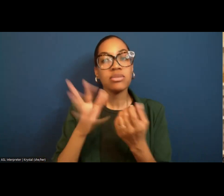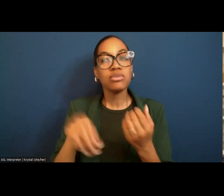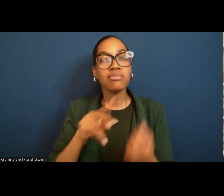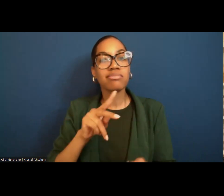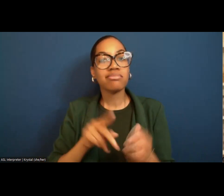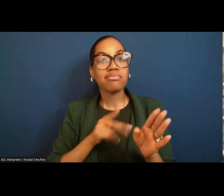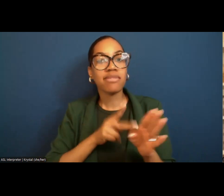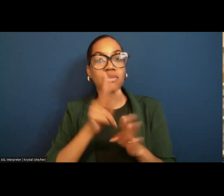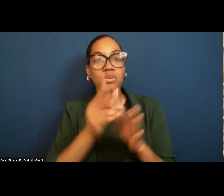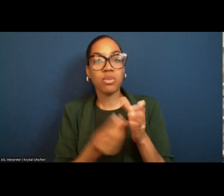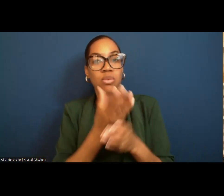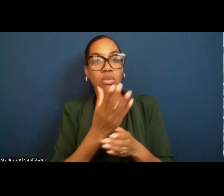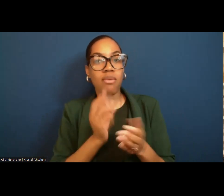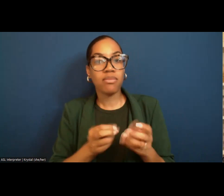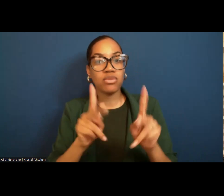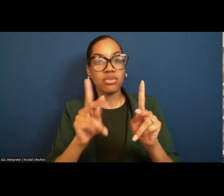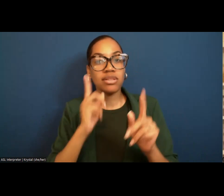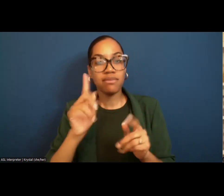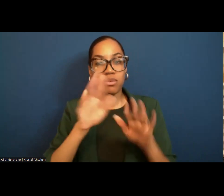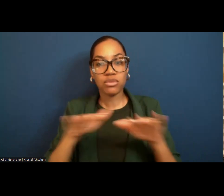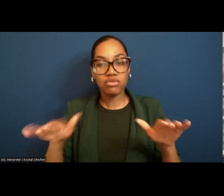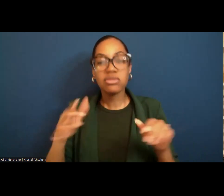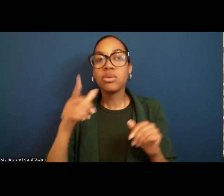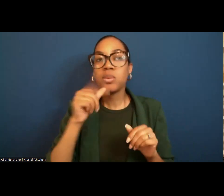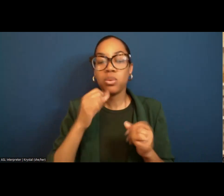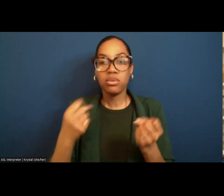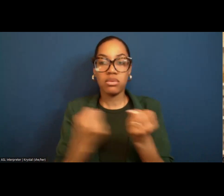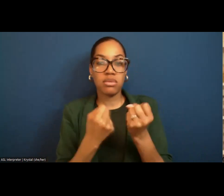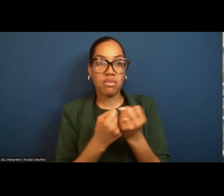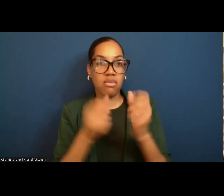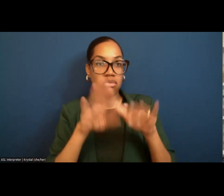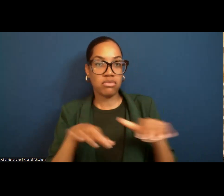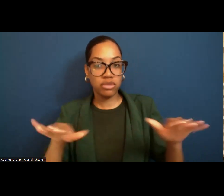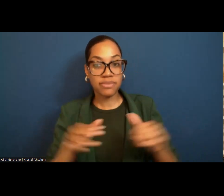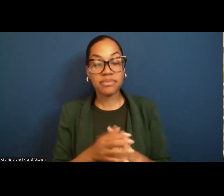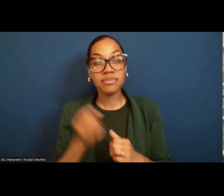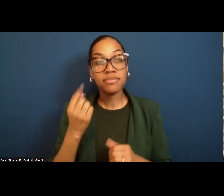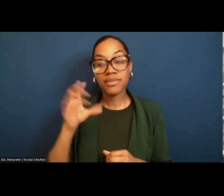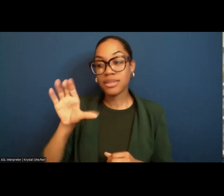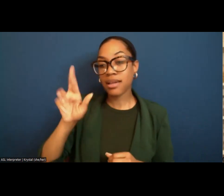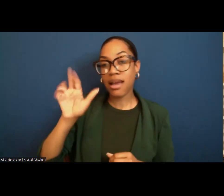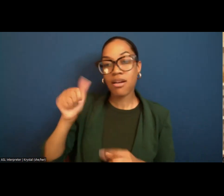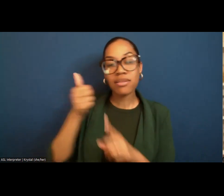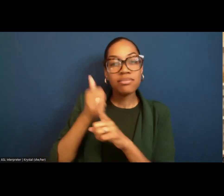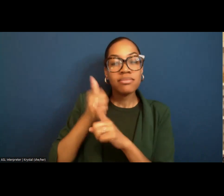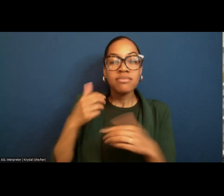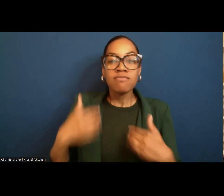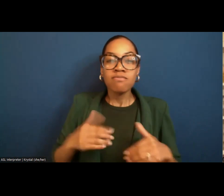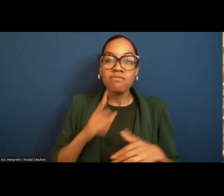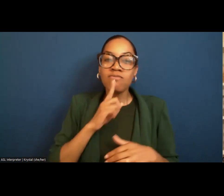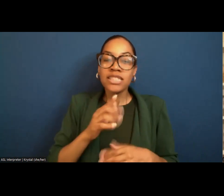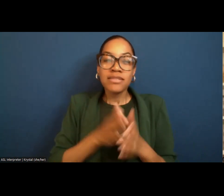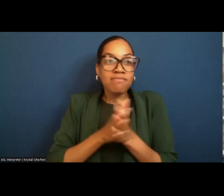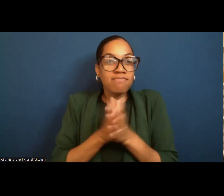and the individuals who interact with them. Kara is extremely passionate about play and is the founder